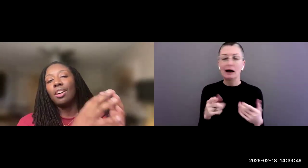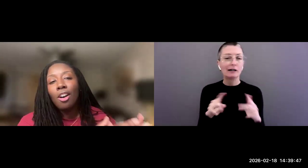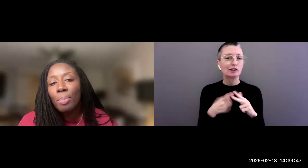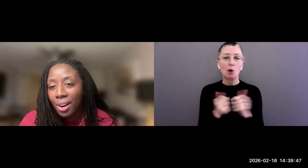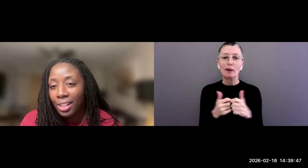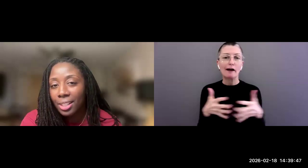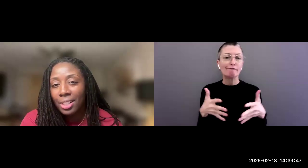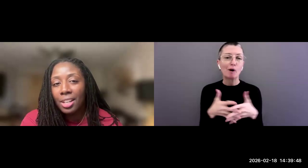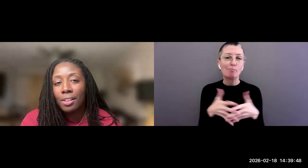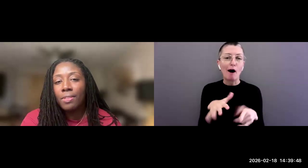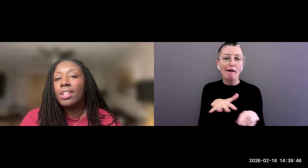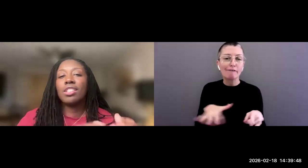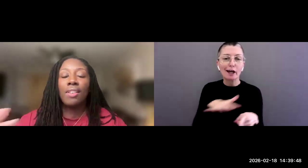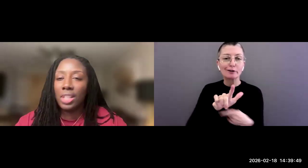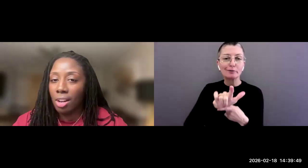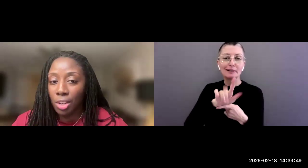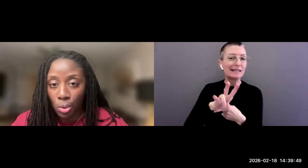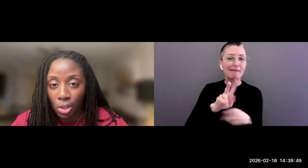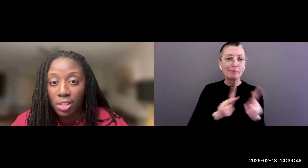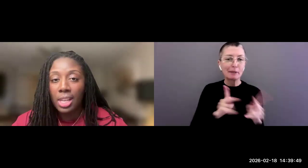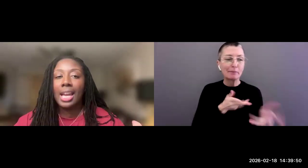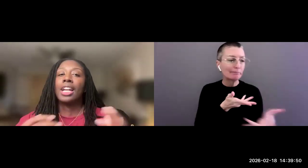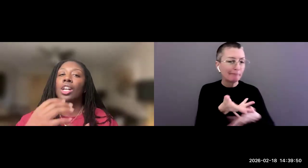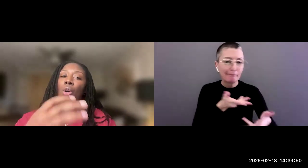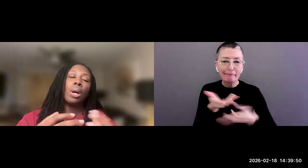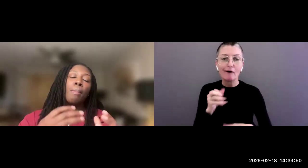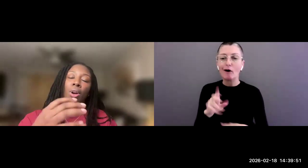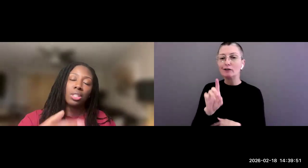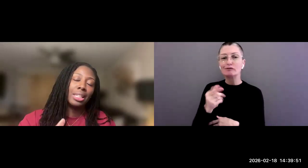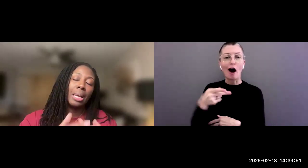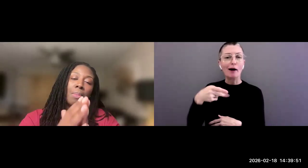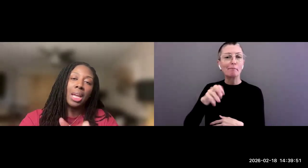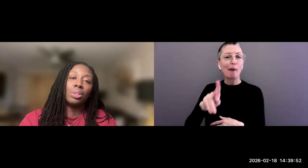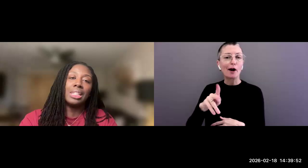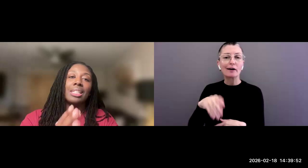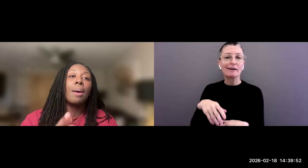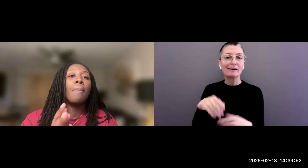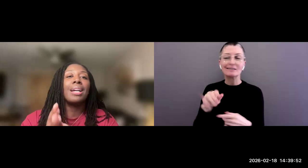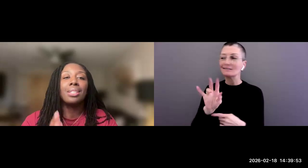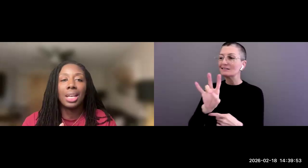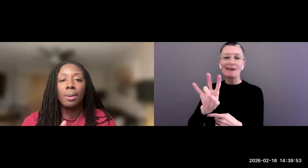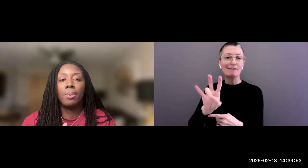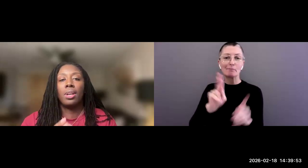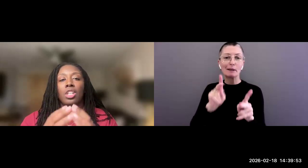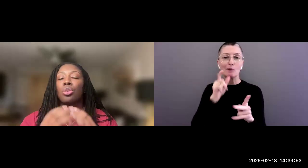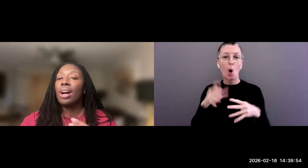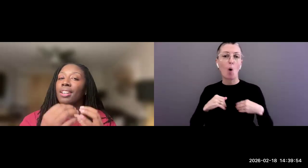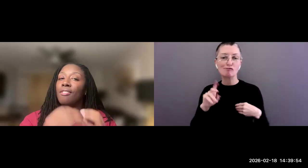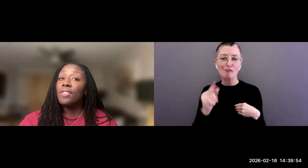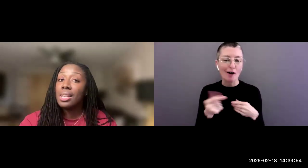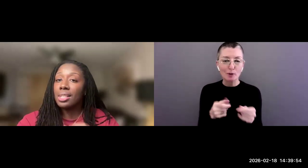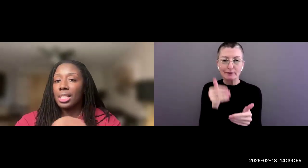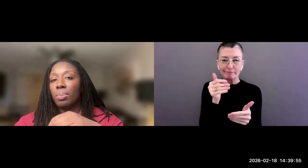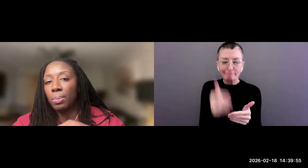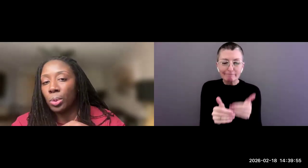with a dog park of 7 dog owners and go and personally and manually, step by step, try